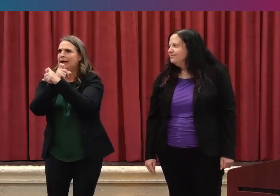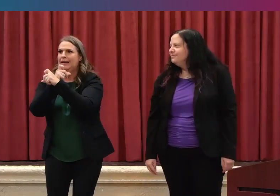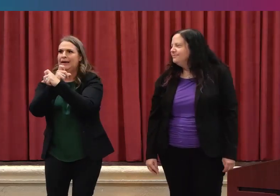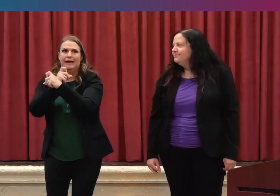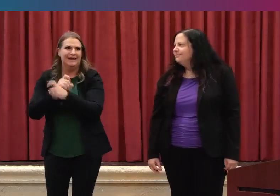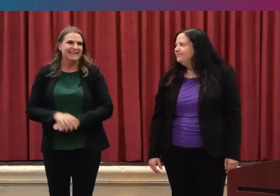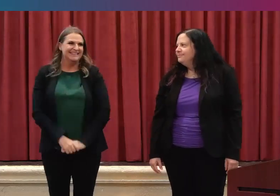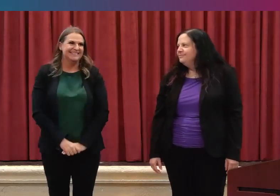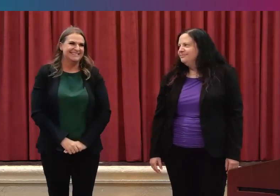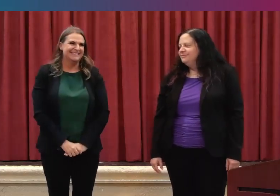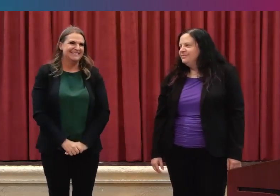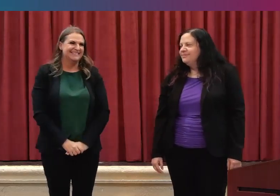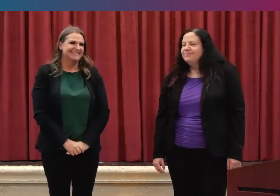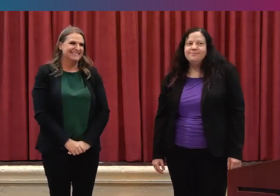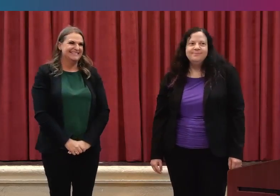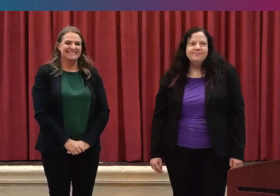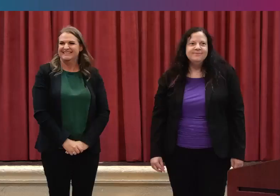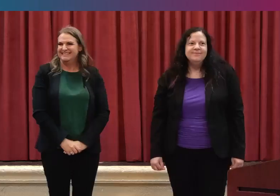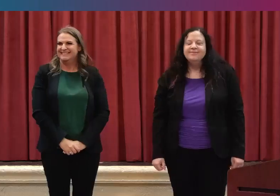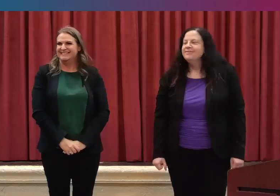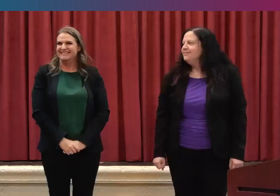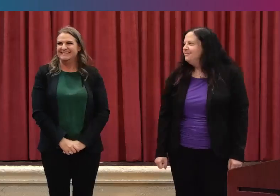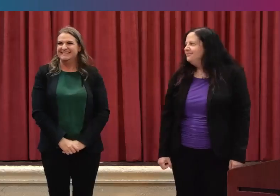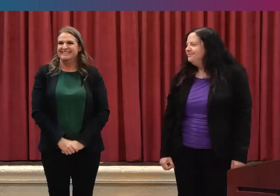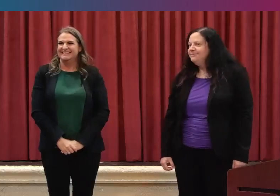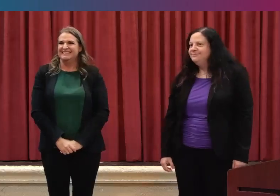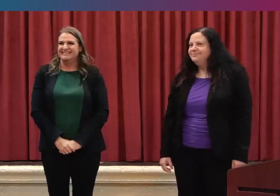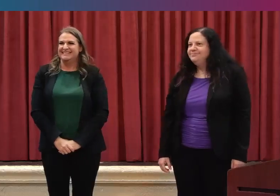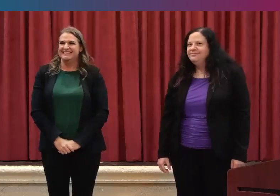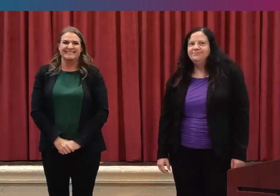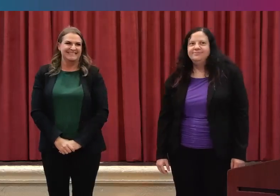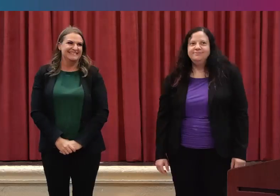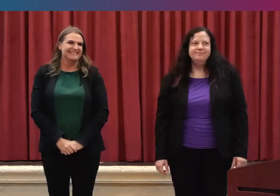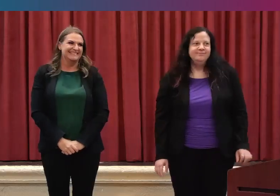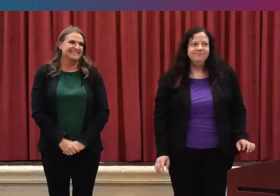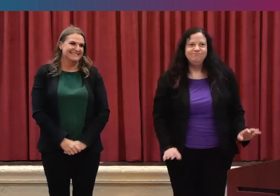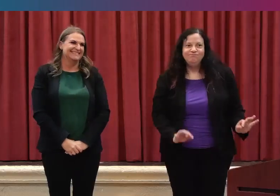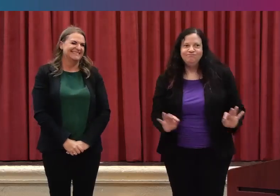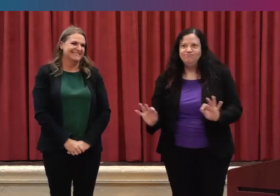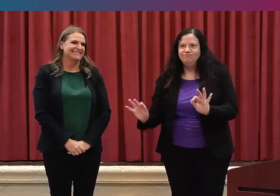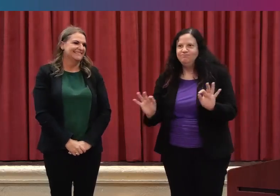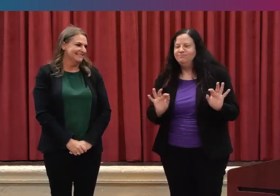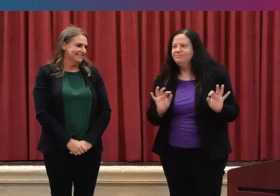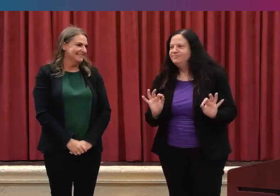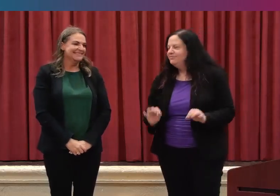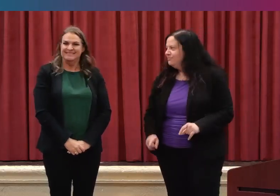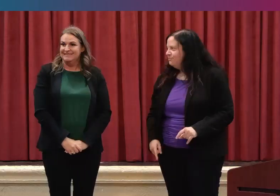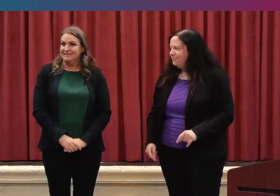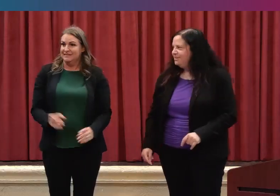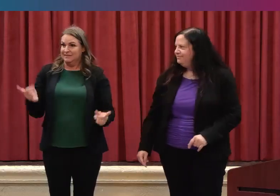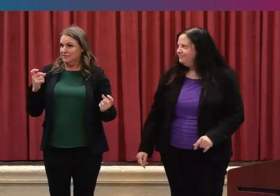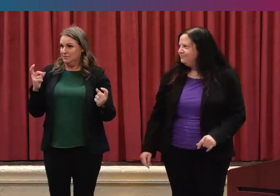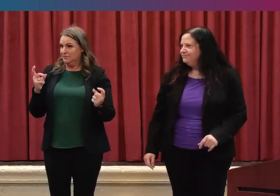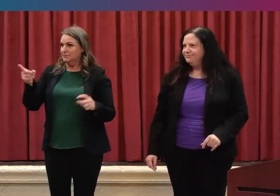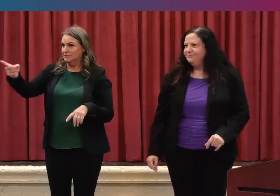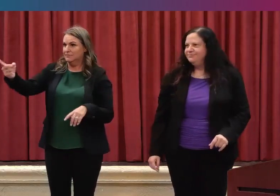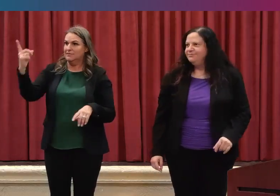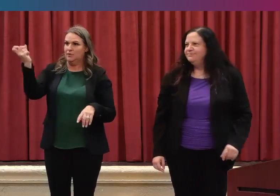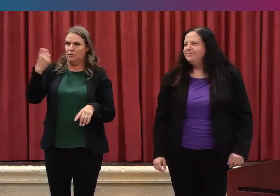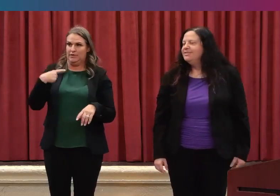Somebody in the audience is responding, saying that's amazingly complex. Are we all good here? Oh, we have another